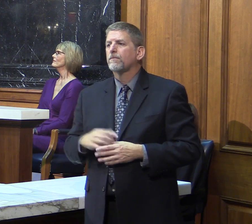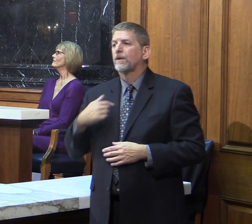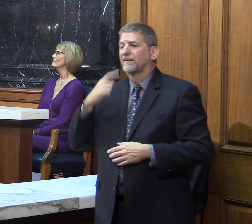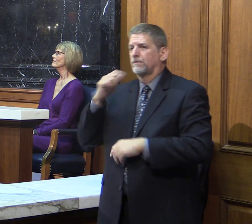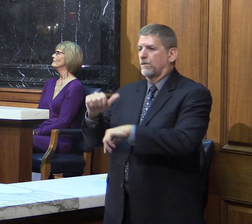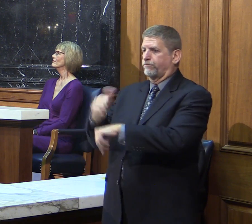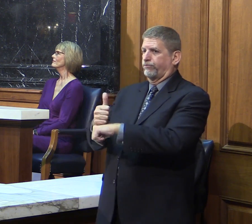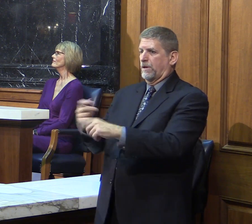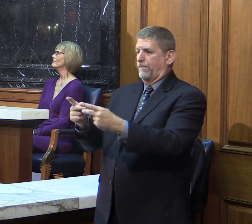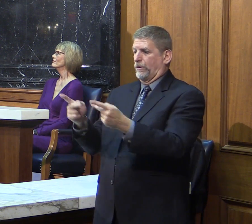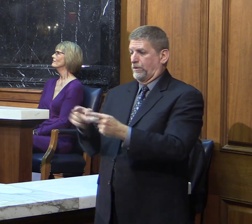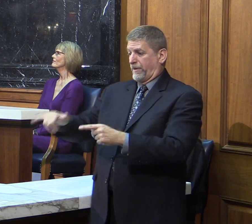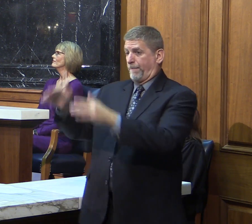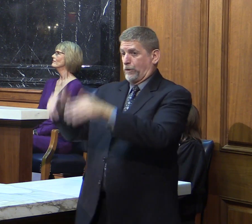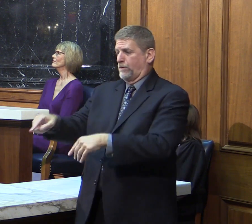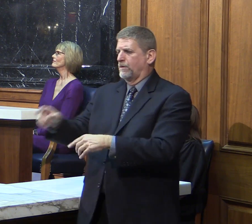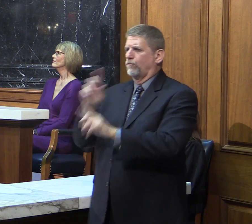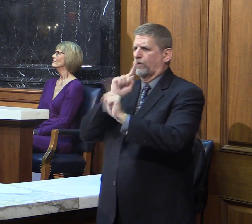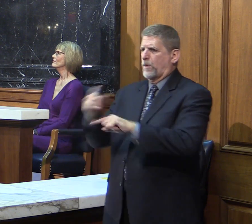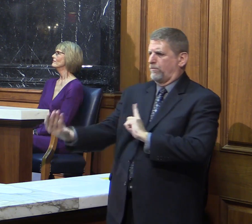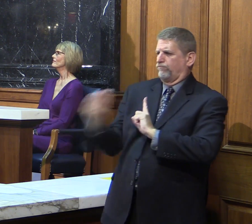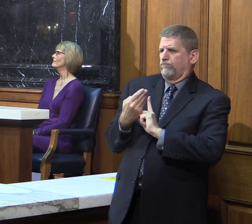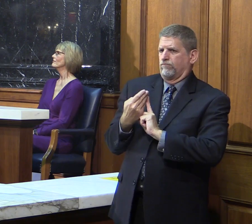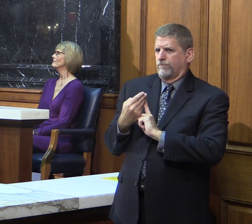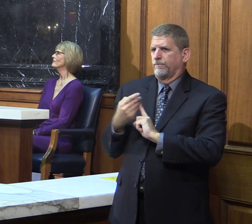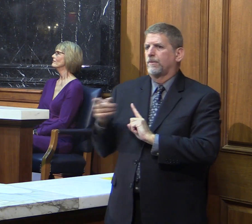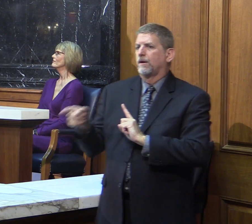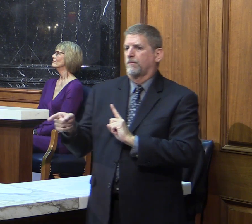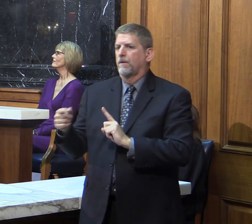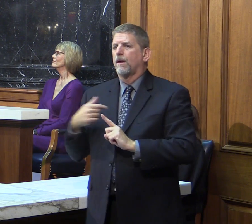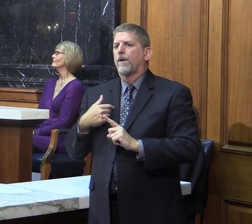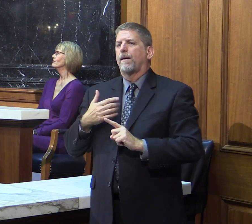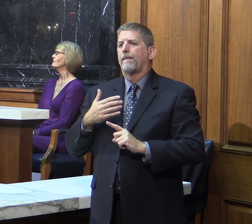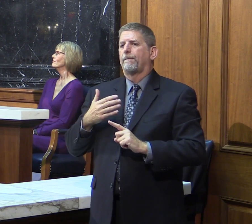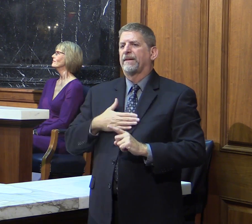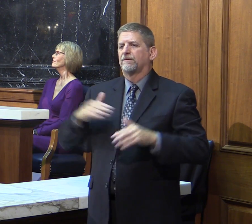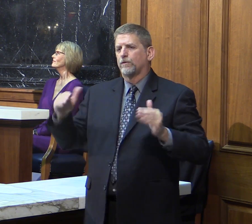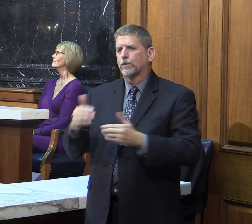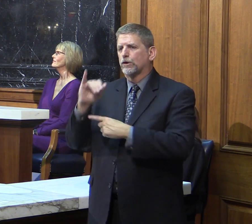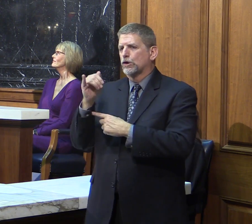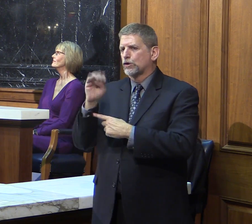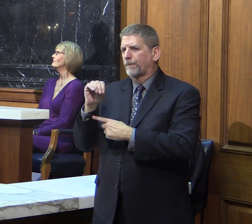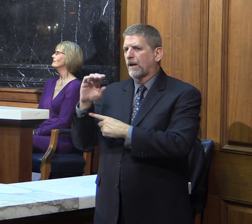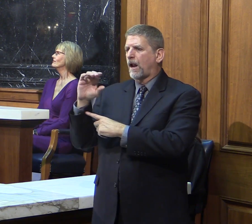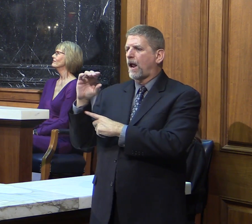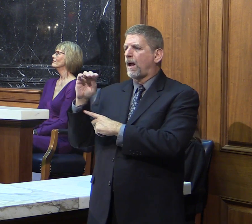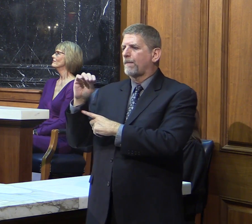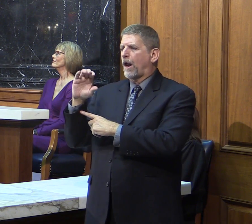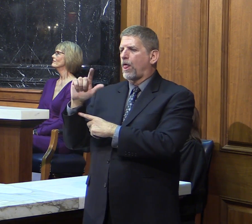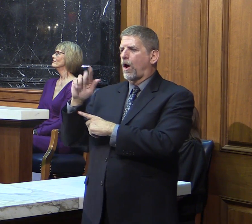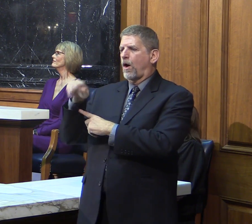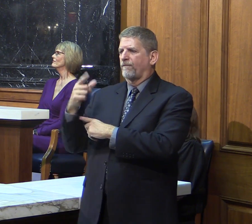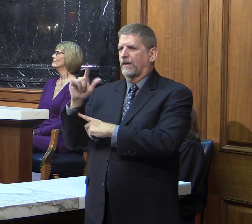epidemic. And I'm pleased that Jim McClellan, a former longtime CEO of Goodwill Industries, has agreed